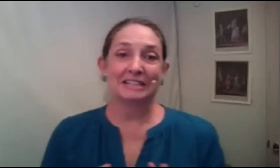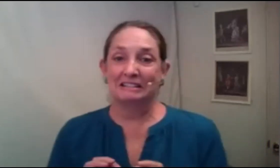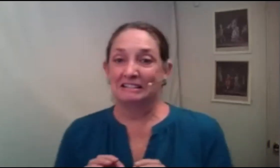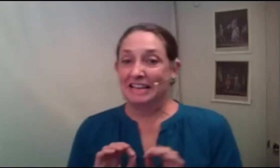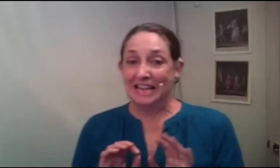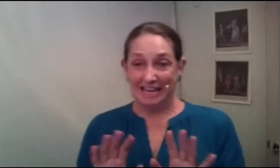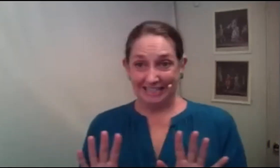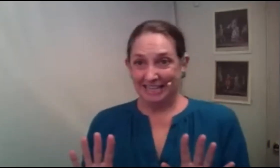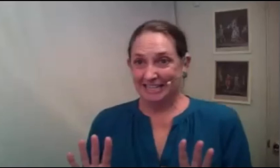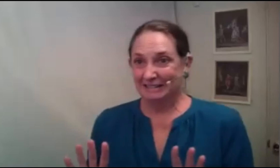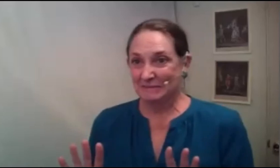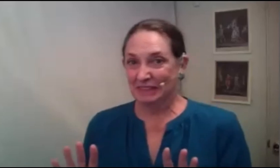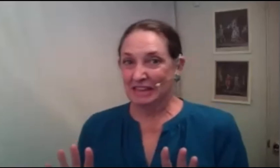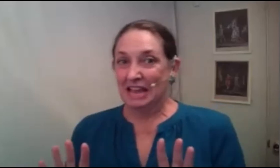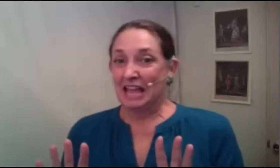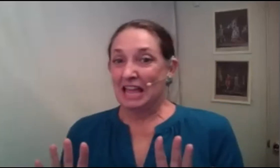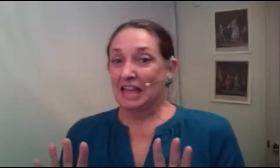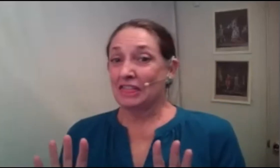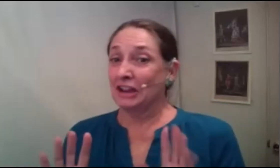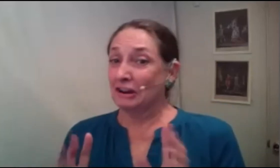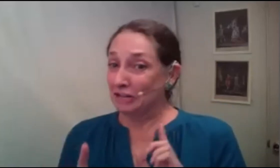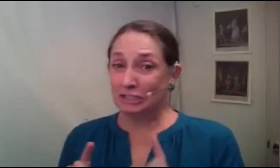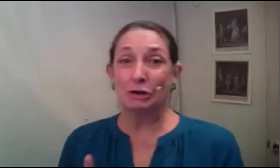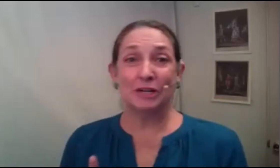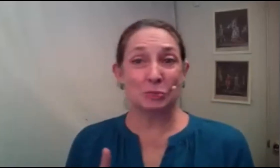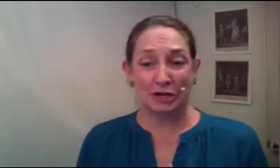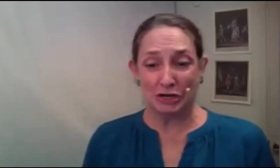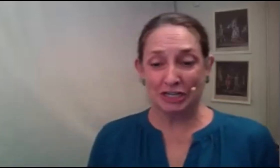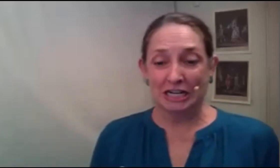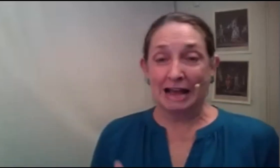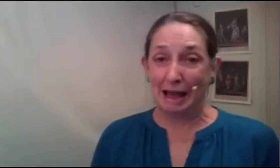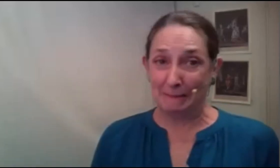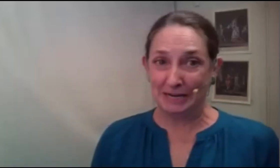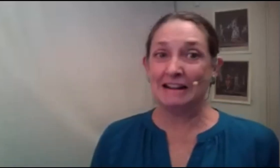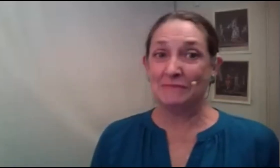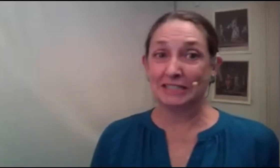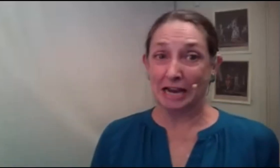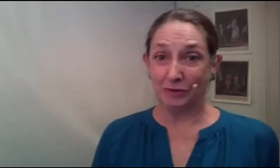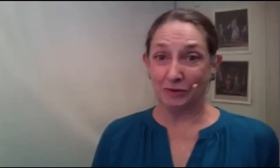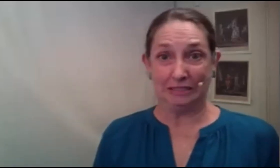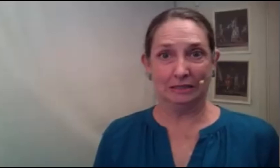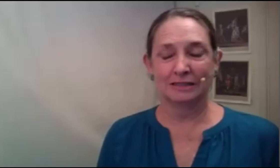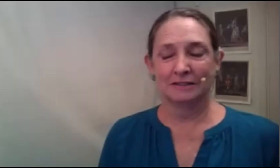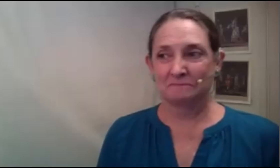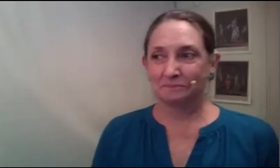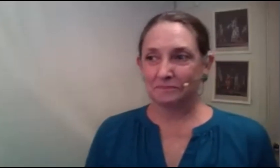"That's it. There is too much weird happening in this